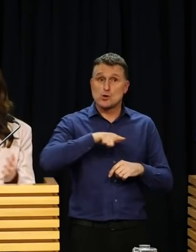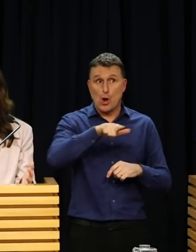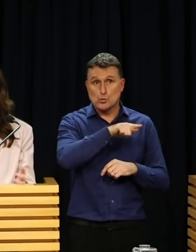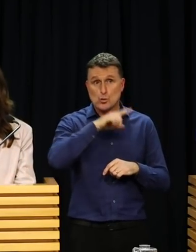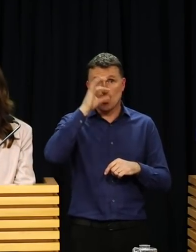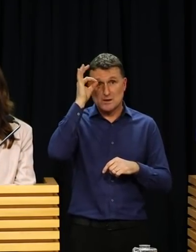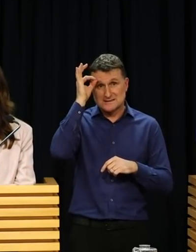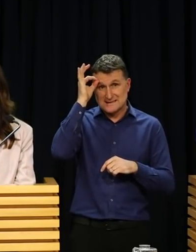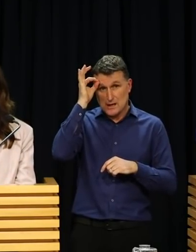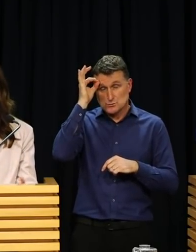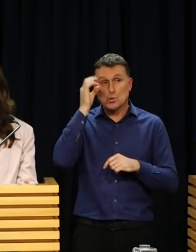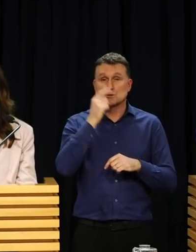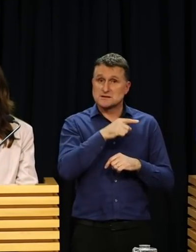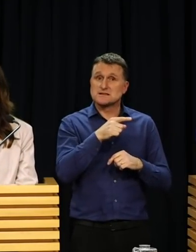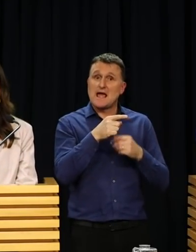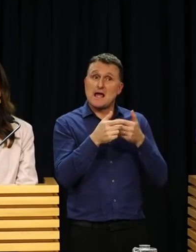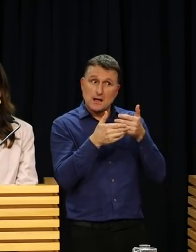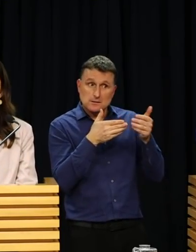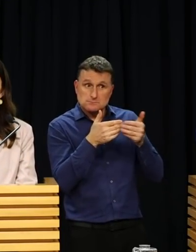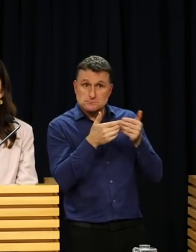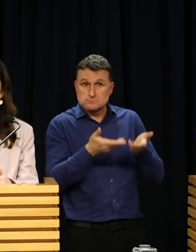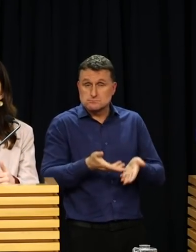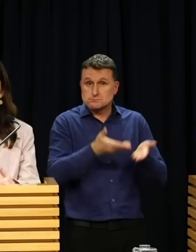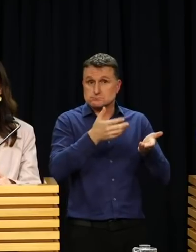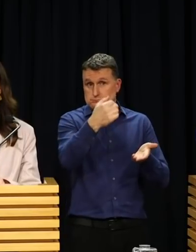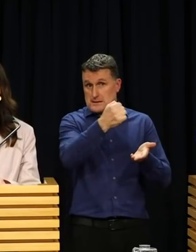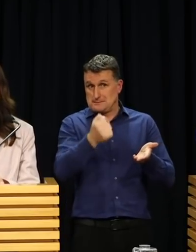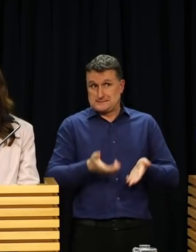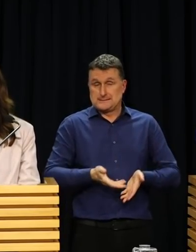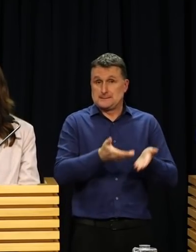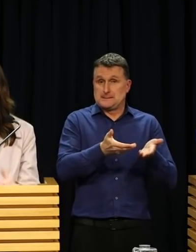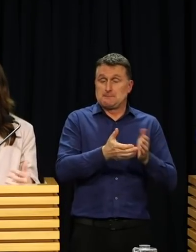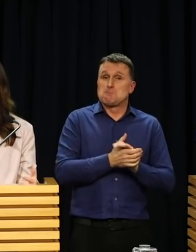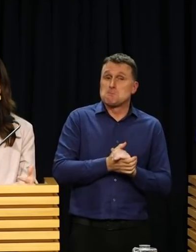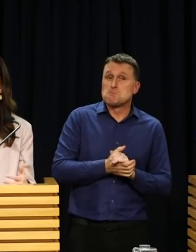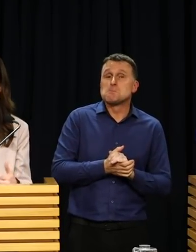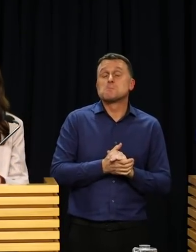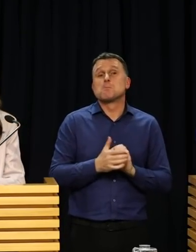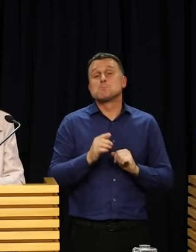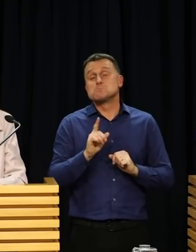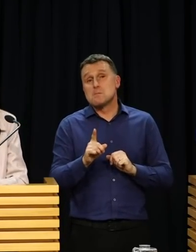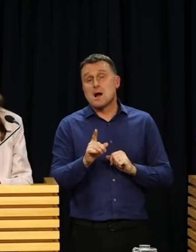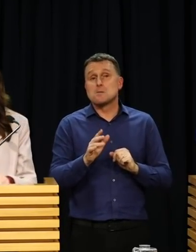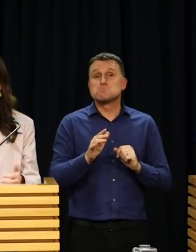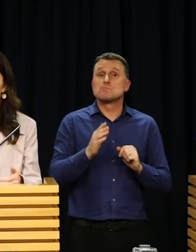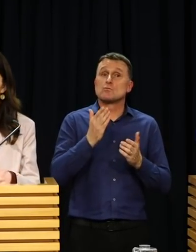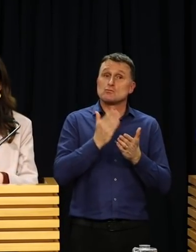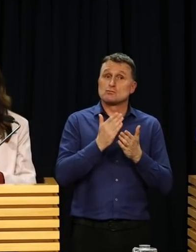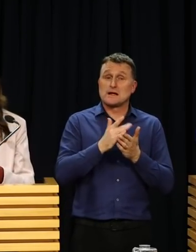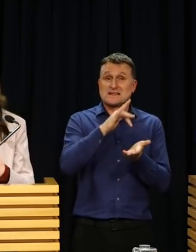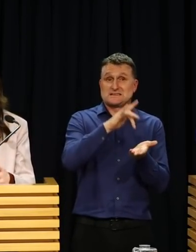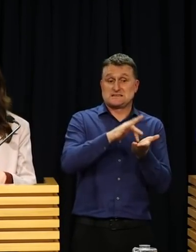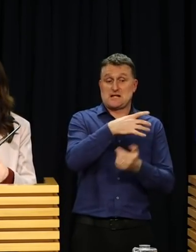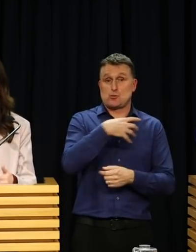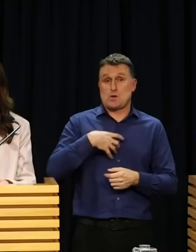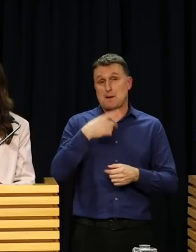councils have been able to navigate this issue. Obviously, there's a role for central government in supporting